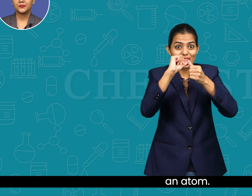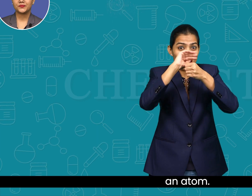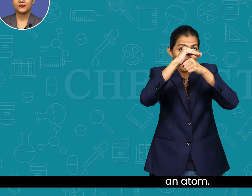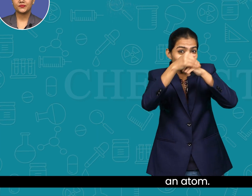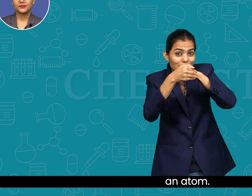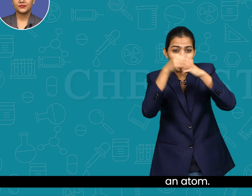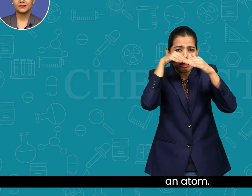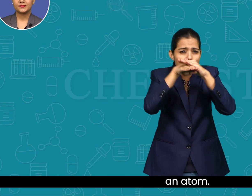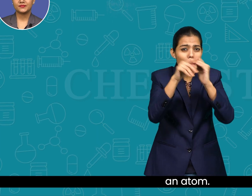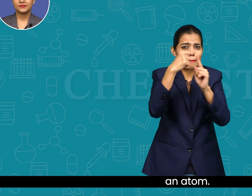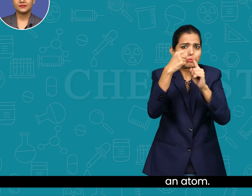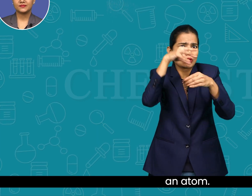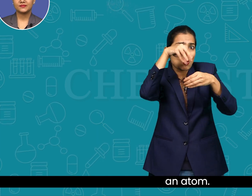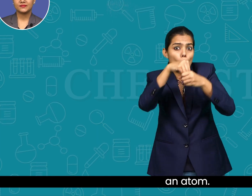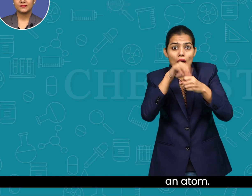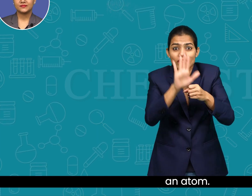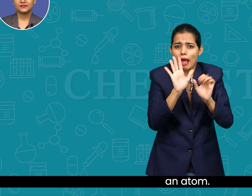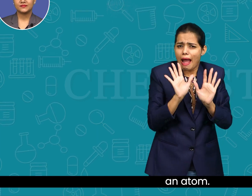atom.